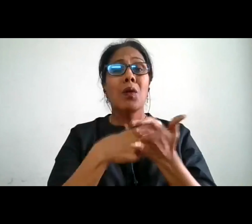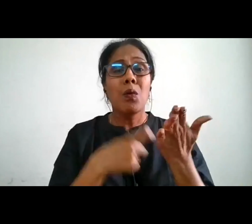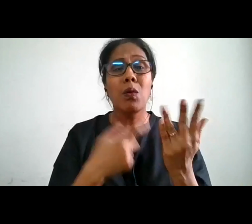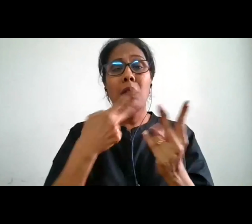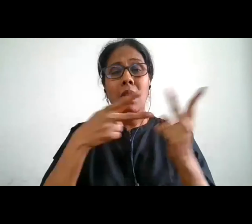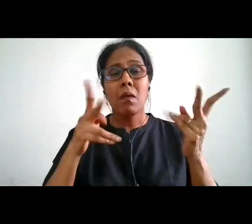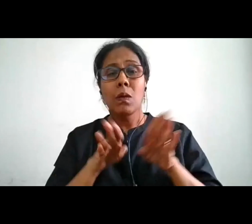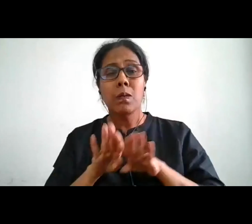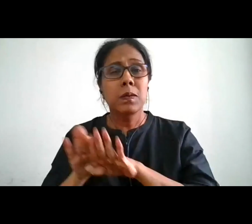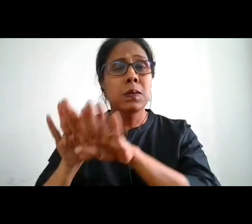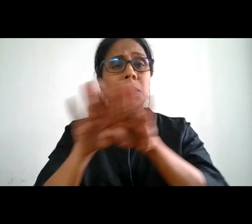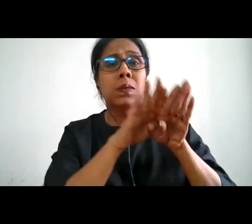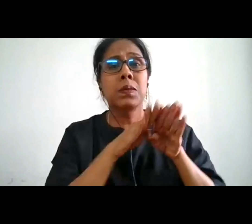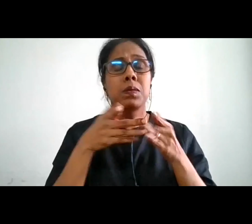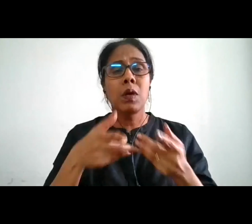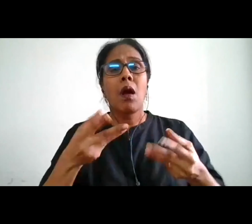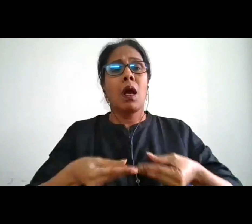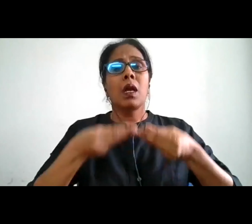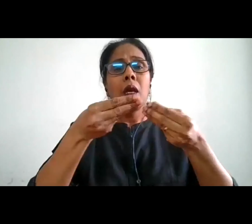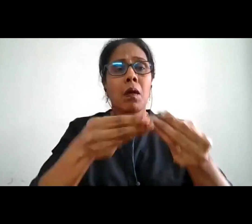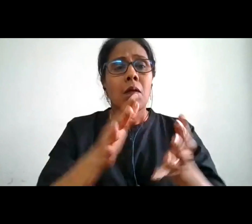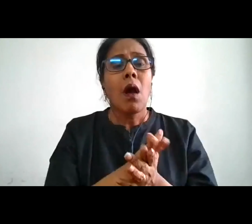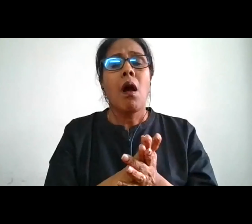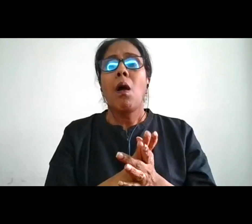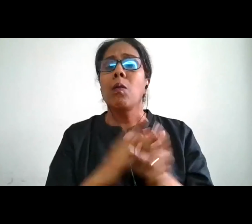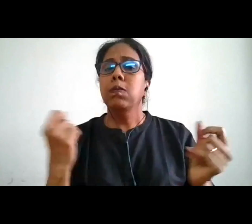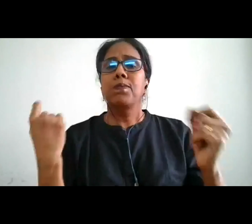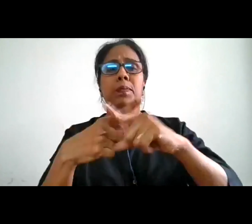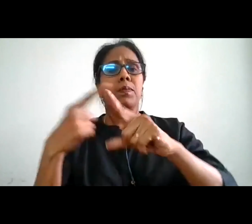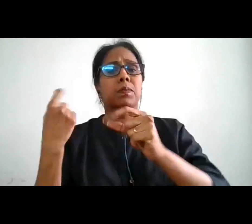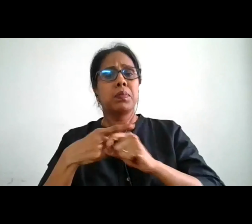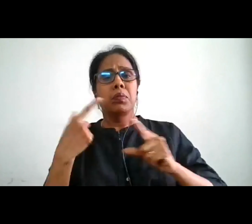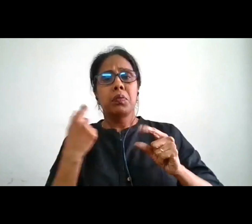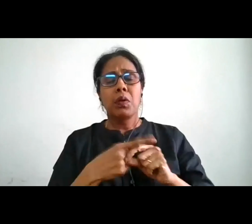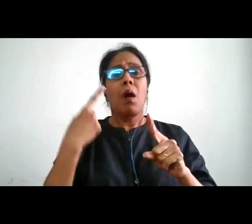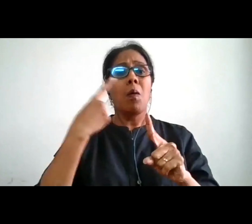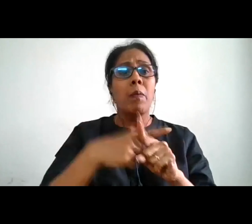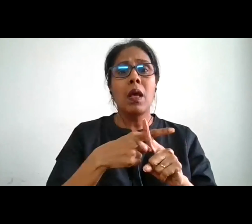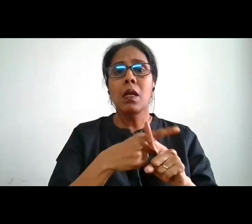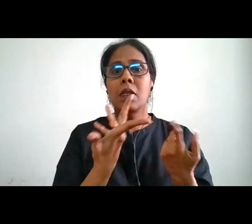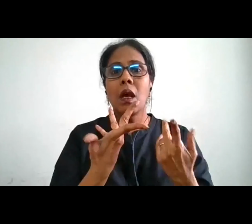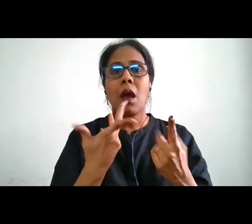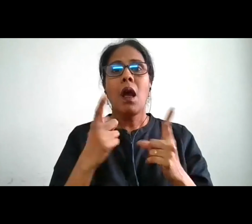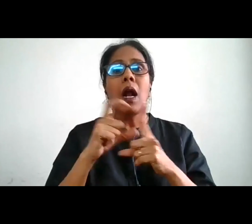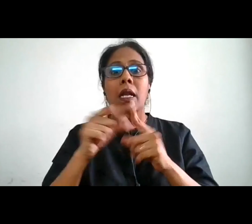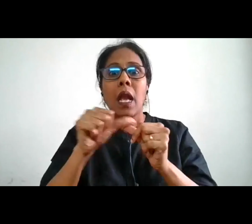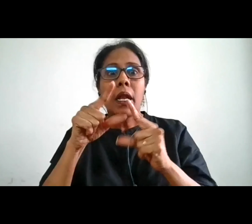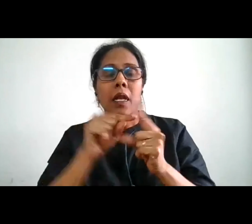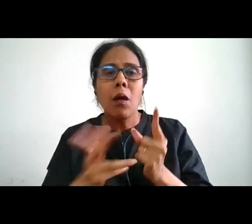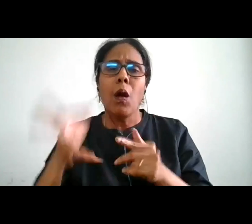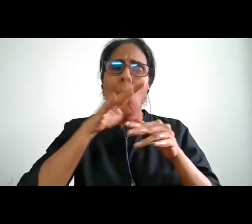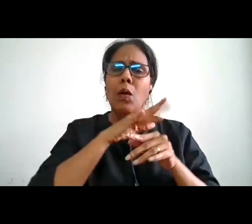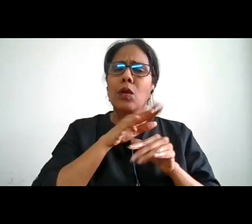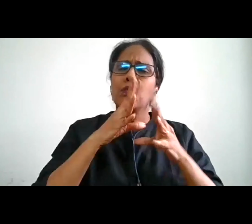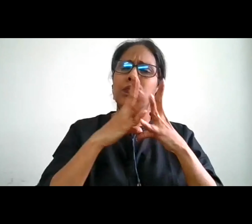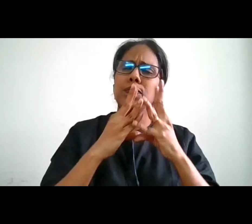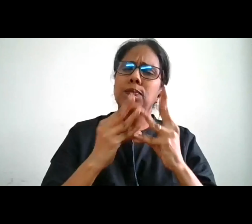generations, providing backward compatibility and yet keeping up with the disruptive data revolution in the last three decades.